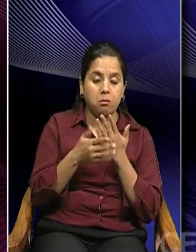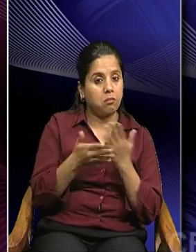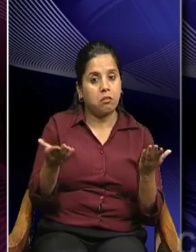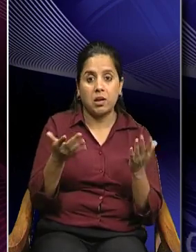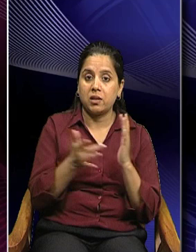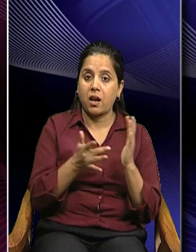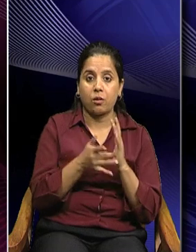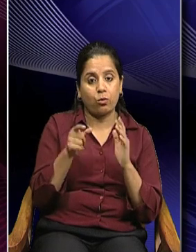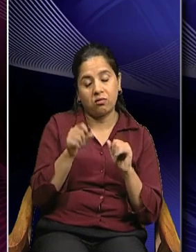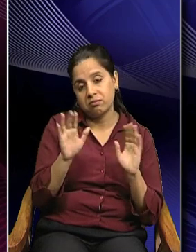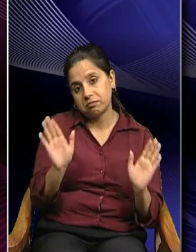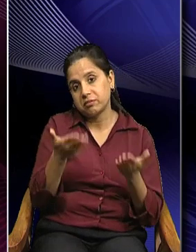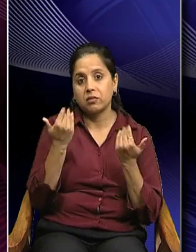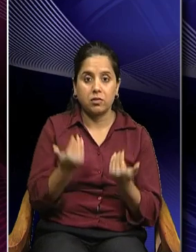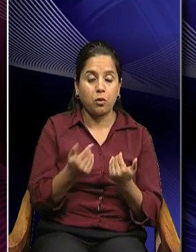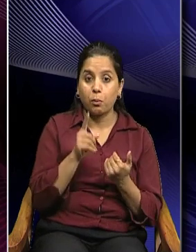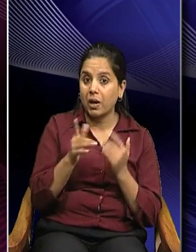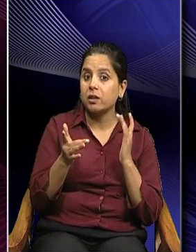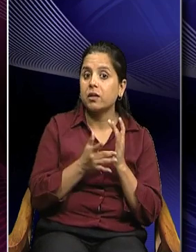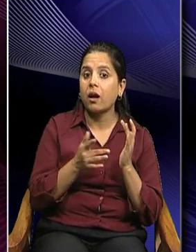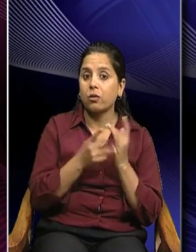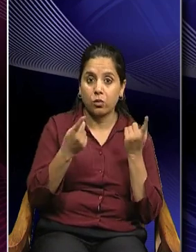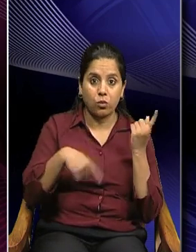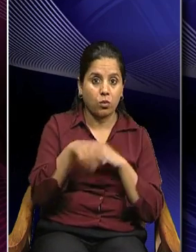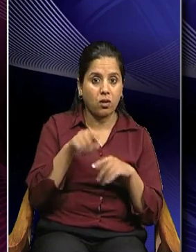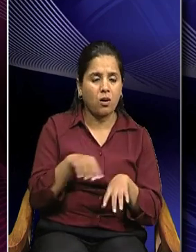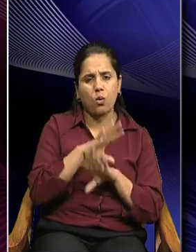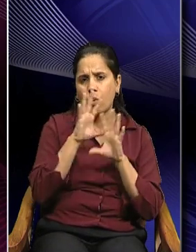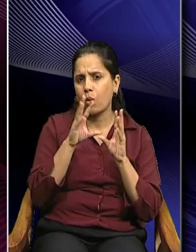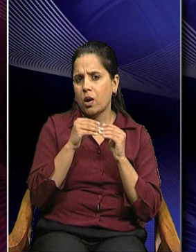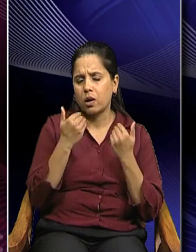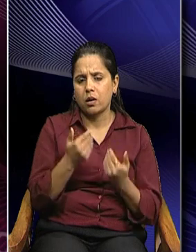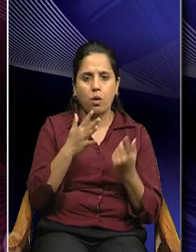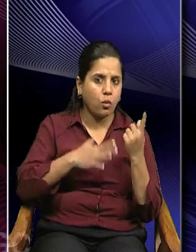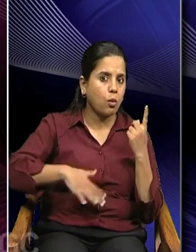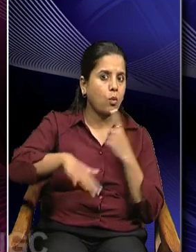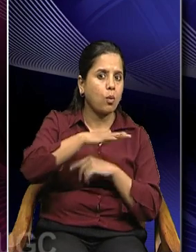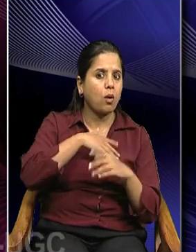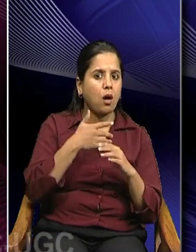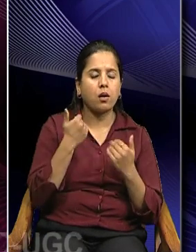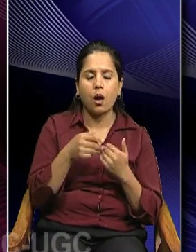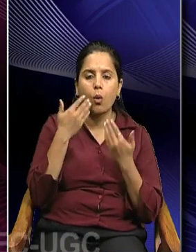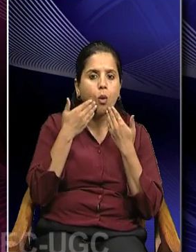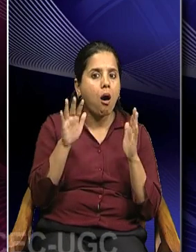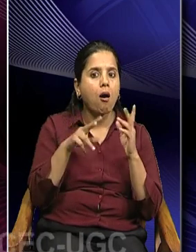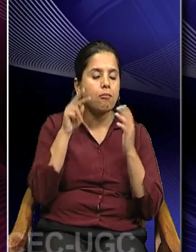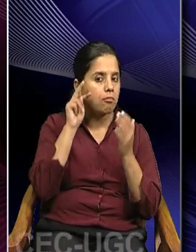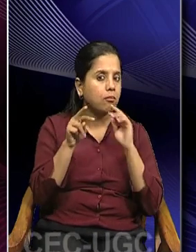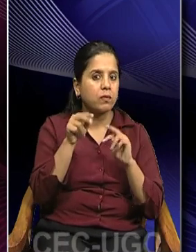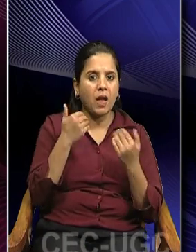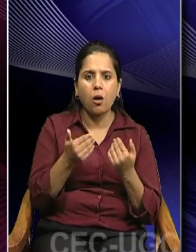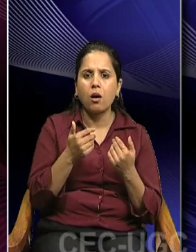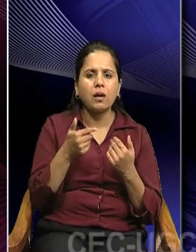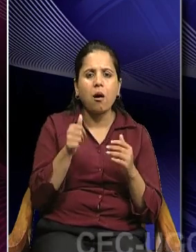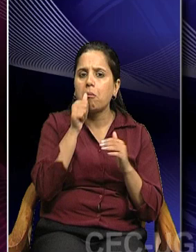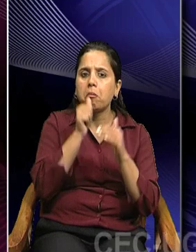great enabler, but this technology has made the entire scenario a very transparent one. So nothing